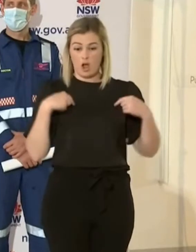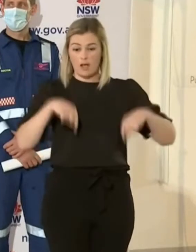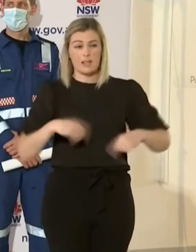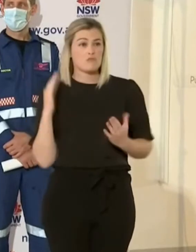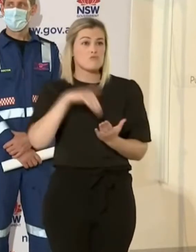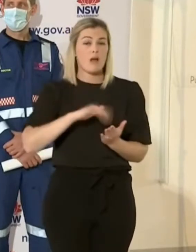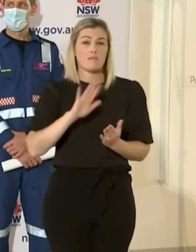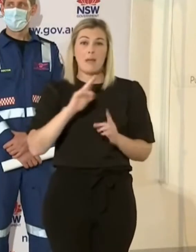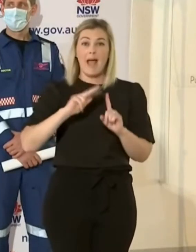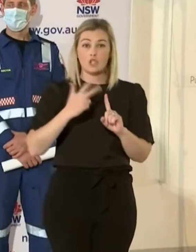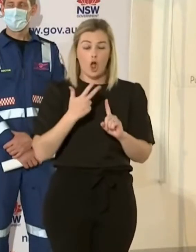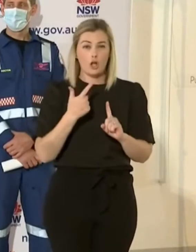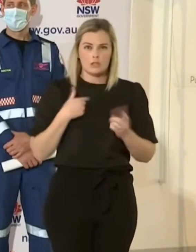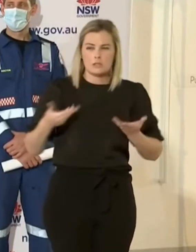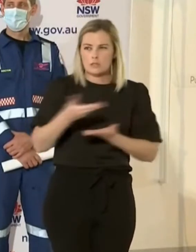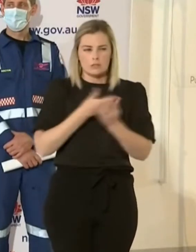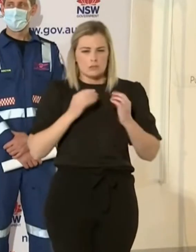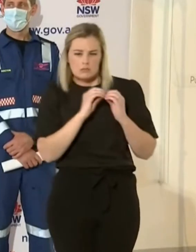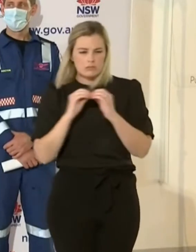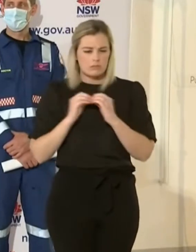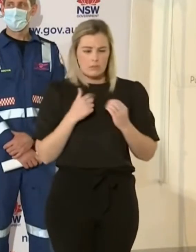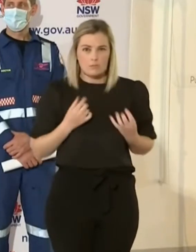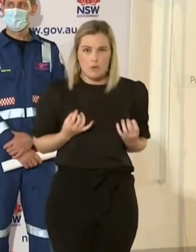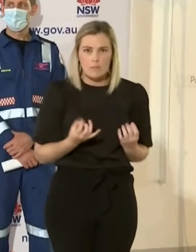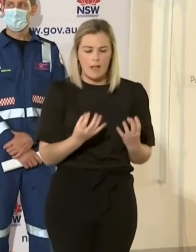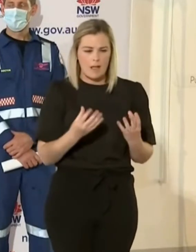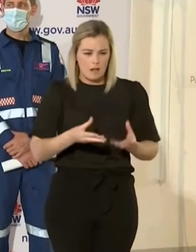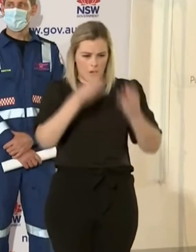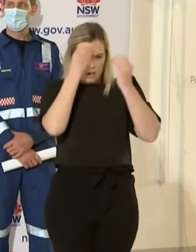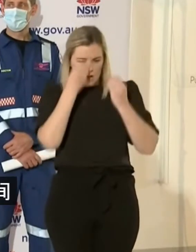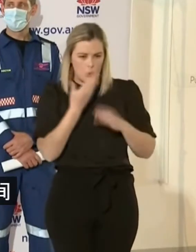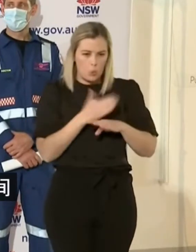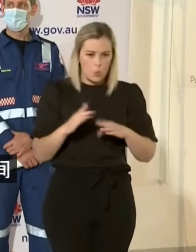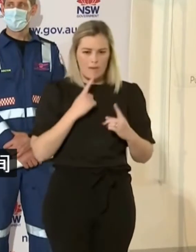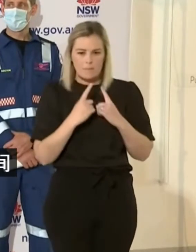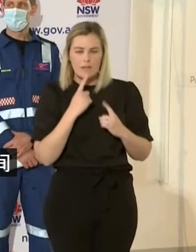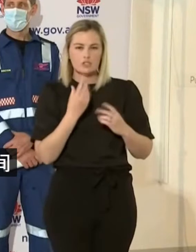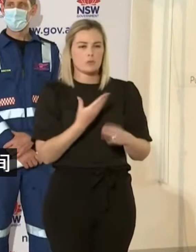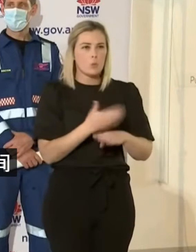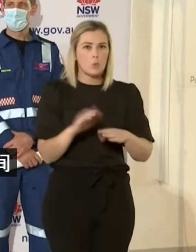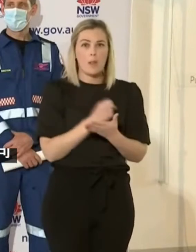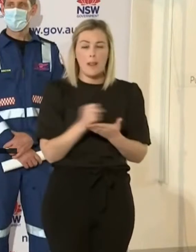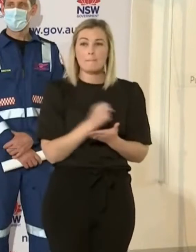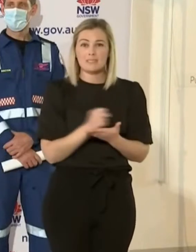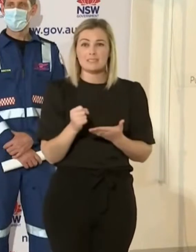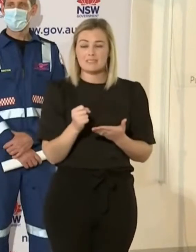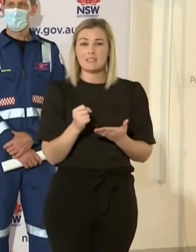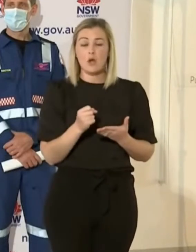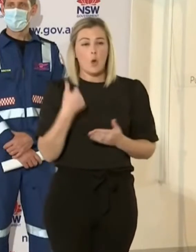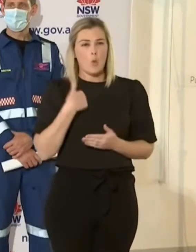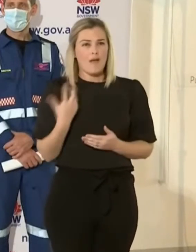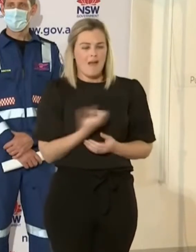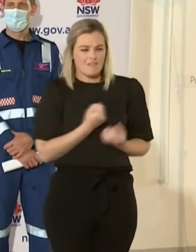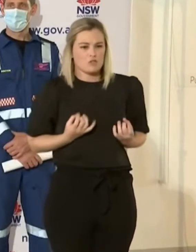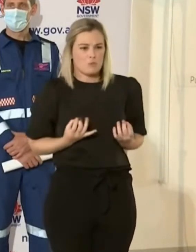or 9. That time is taken out from the time that we can do the sorts of things you want us to do, which is think clearly about